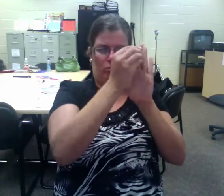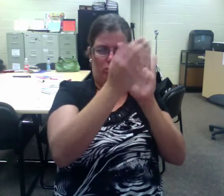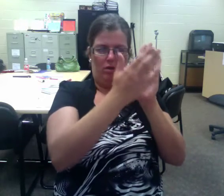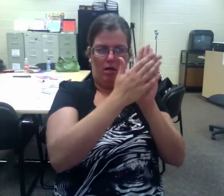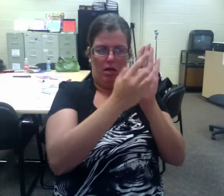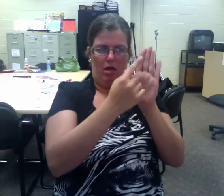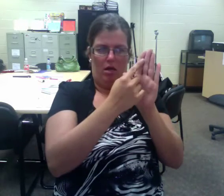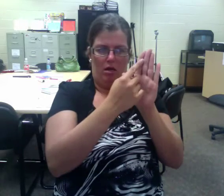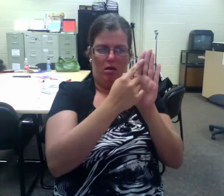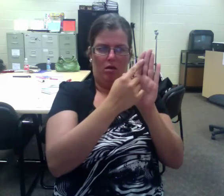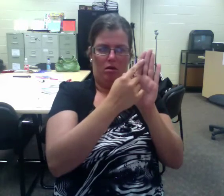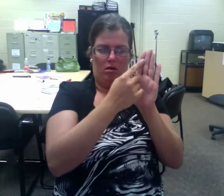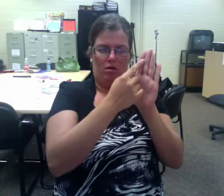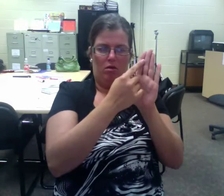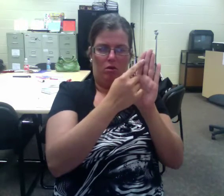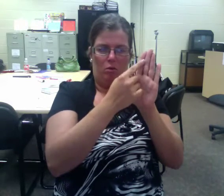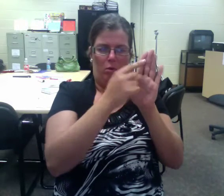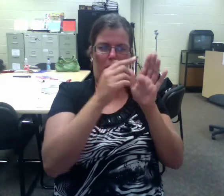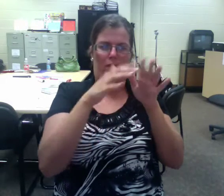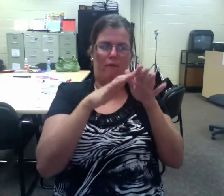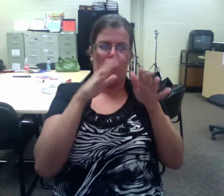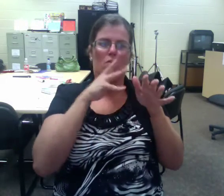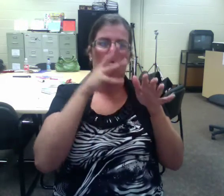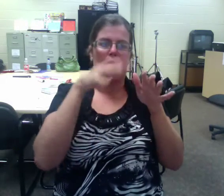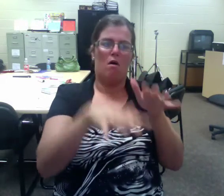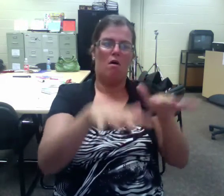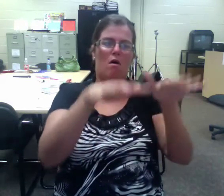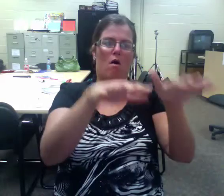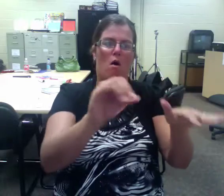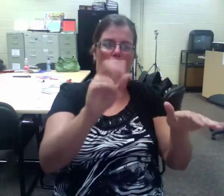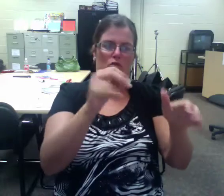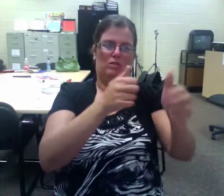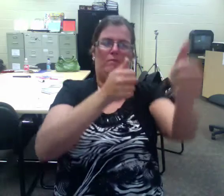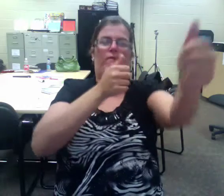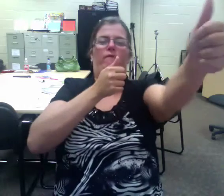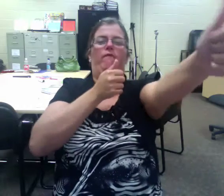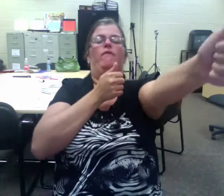They're way across an ocean. Right? Distance was a problem, and Brett?